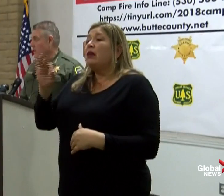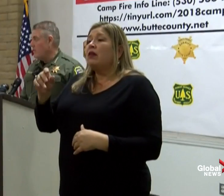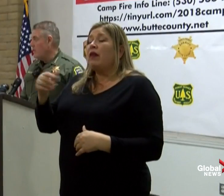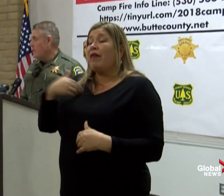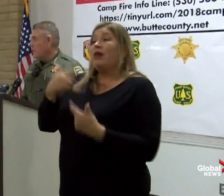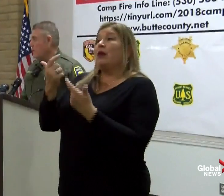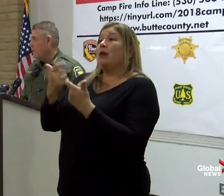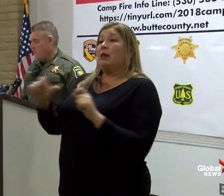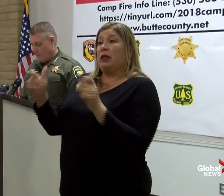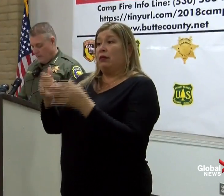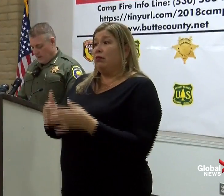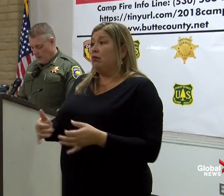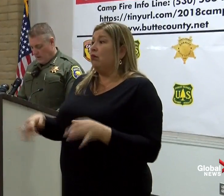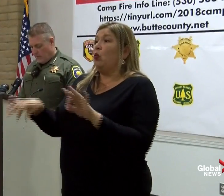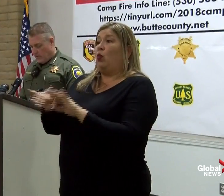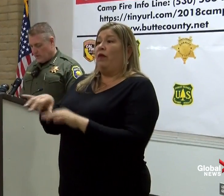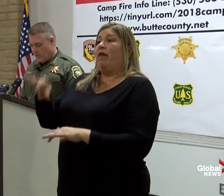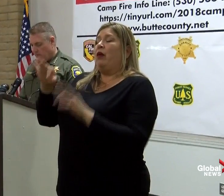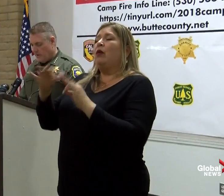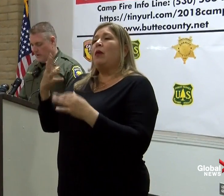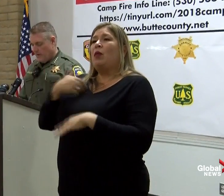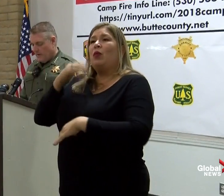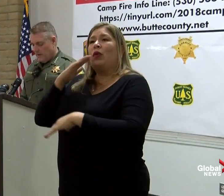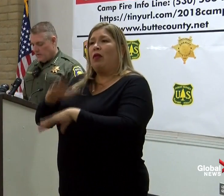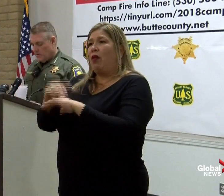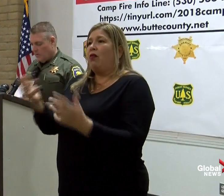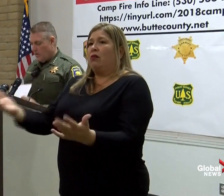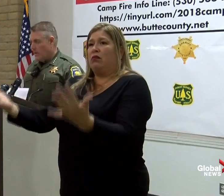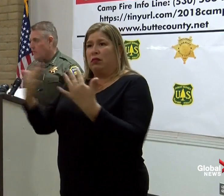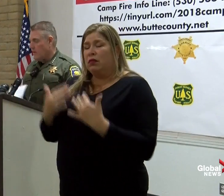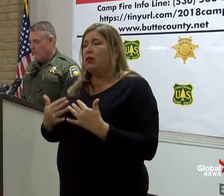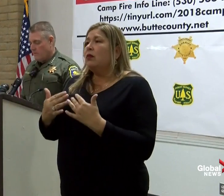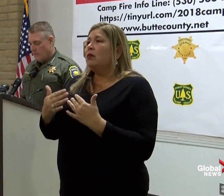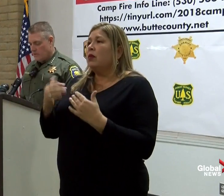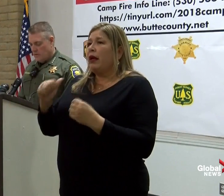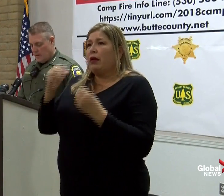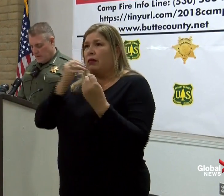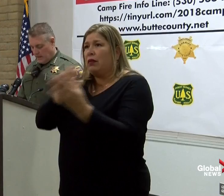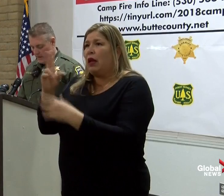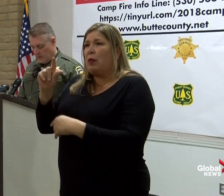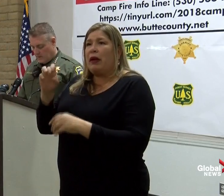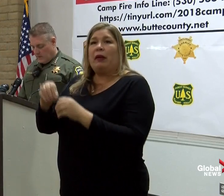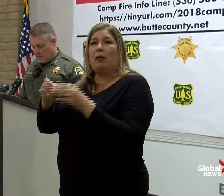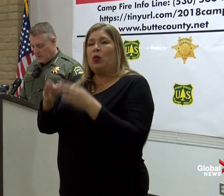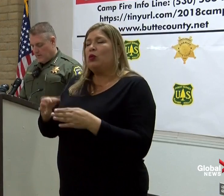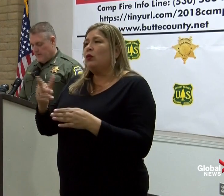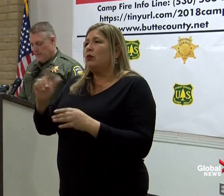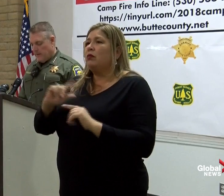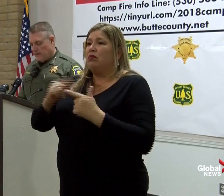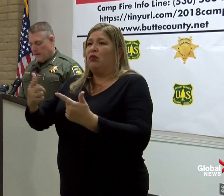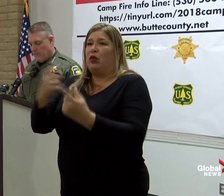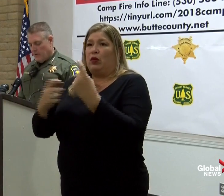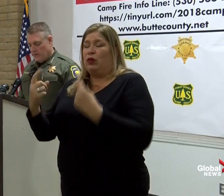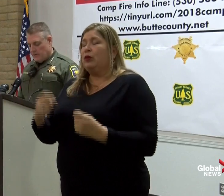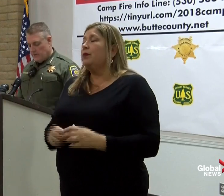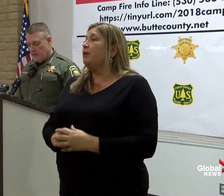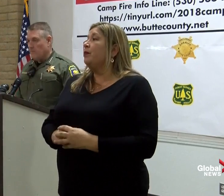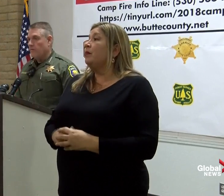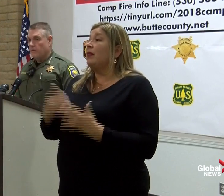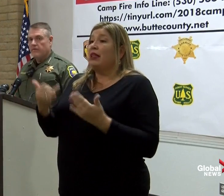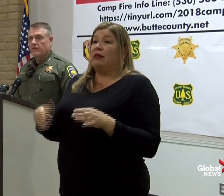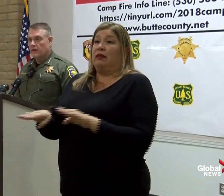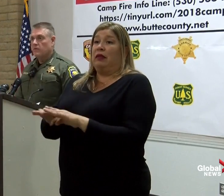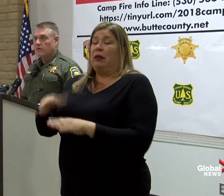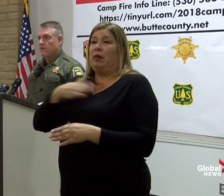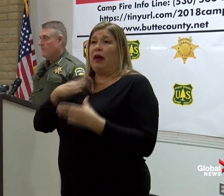significant development, we may call a press briefing so that we can update you in person and allow you to answer questions. And at that point, this is the